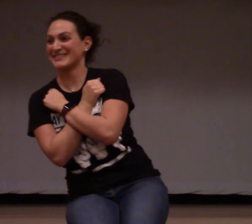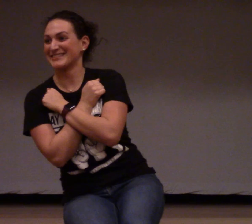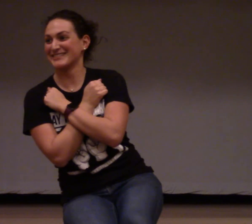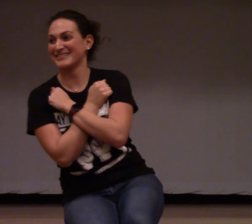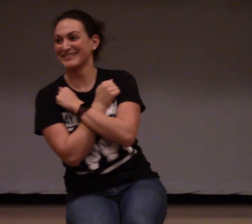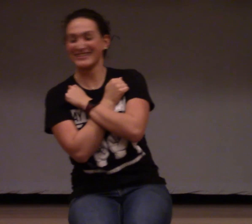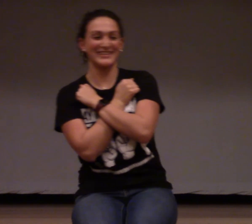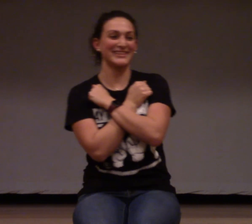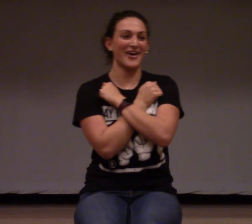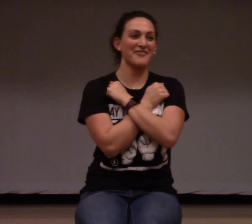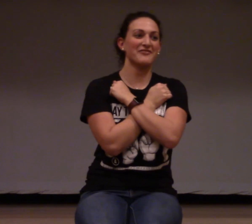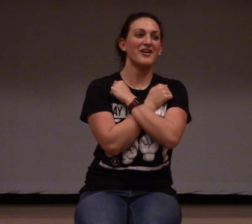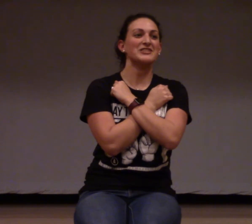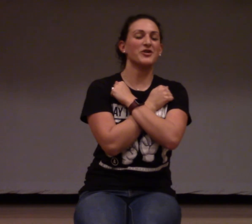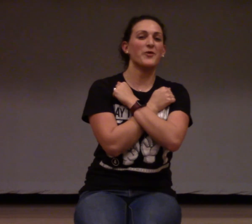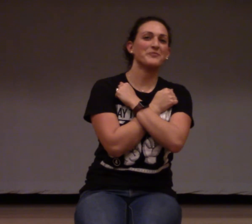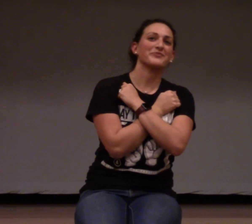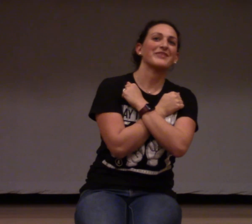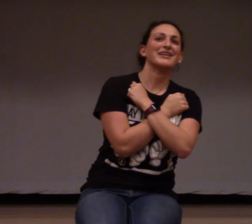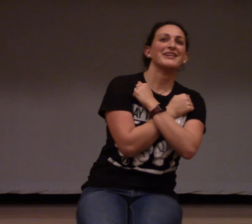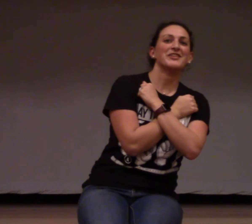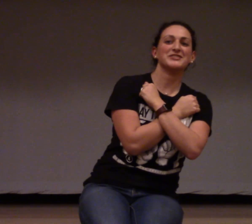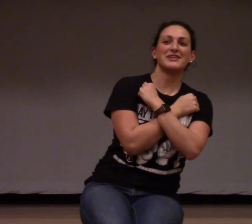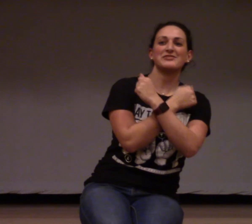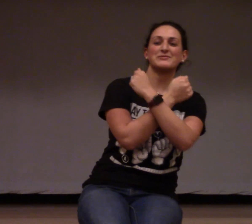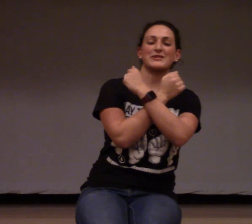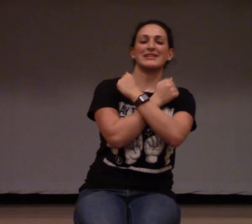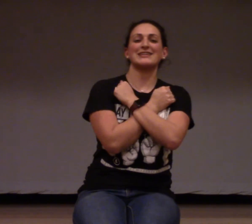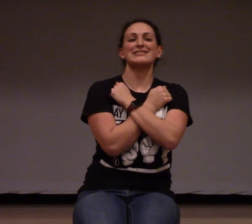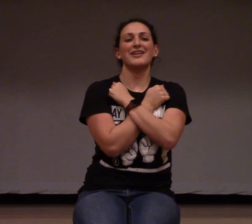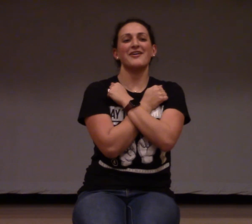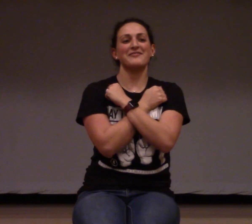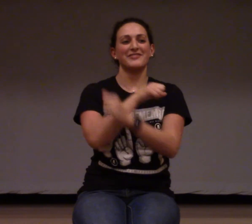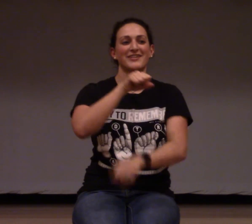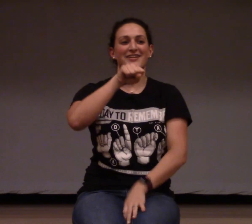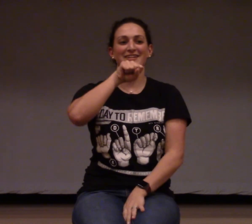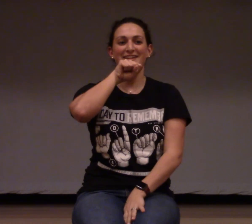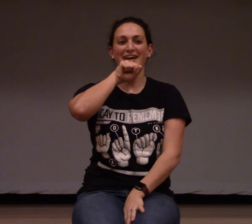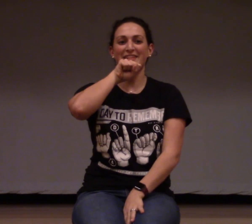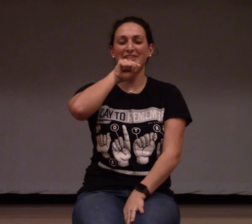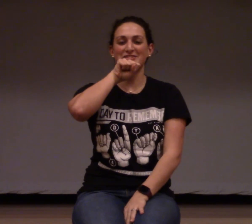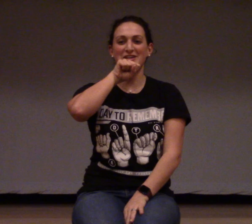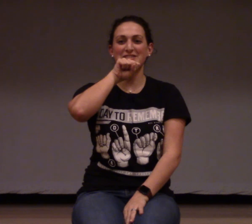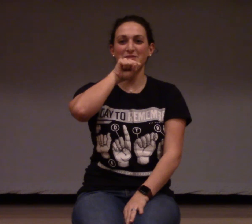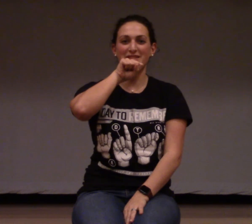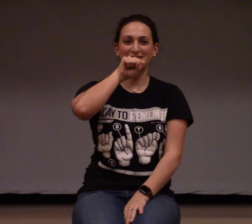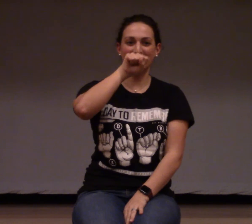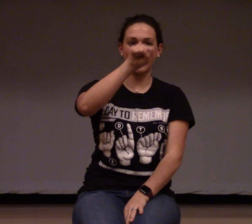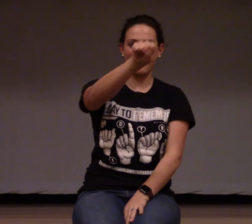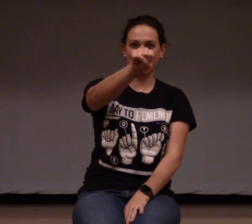Love. Love. So there's a difference between this love and then there's also this